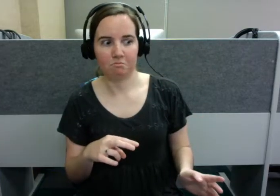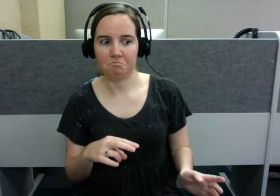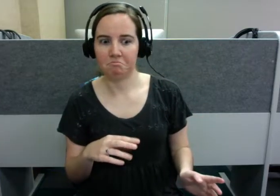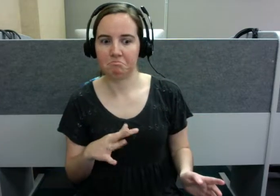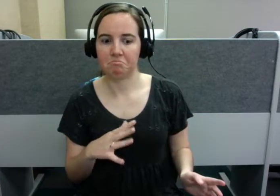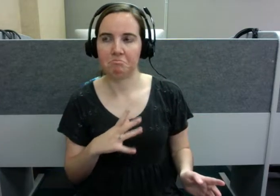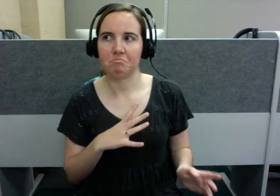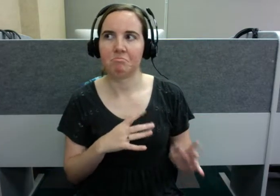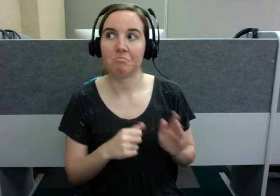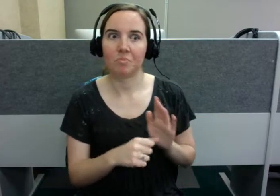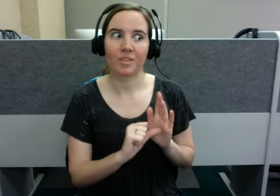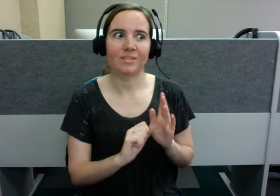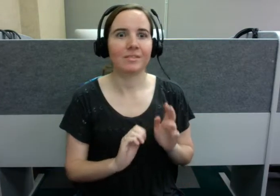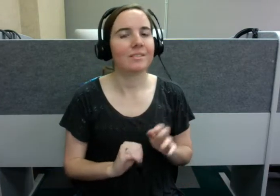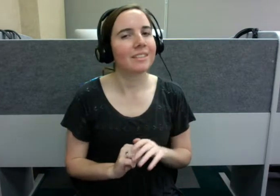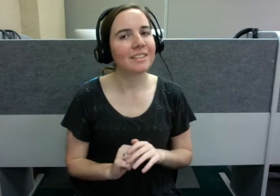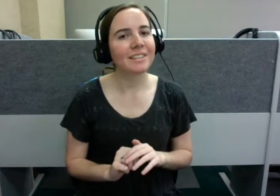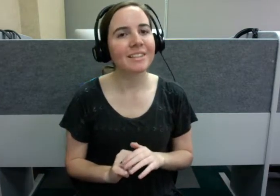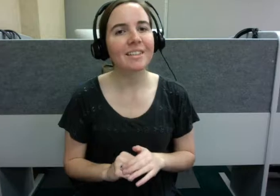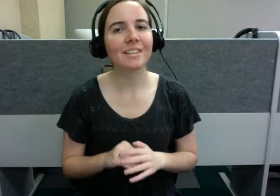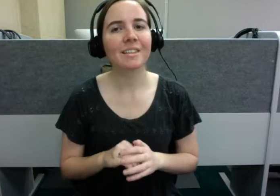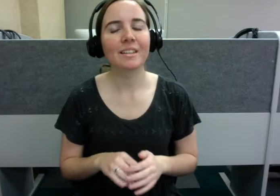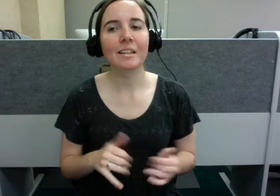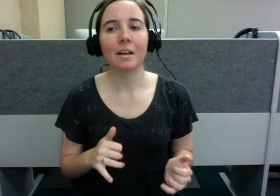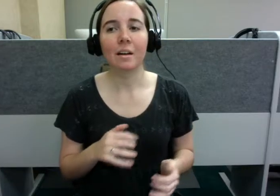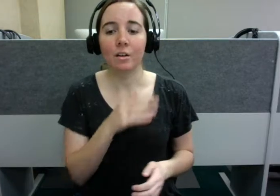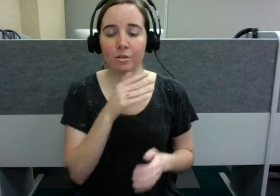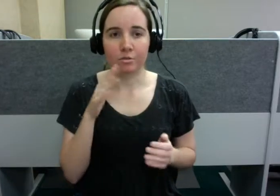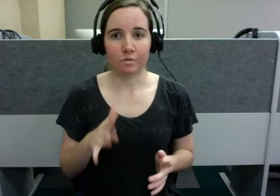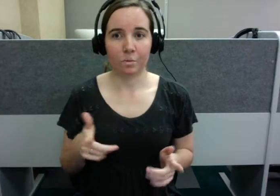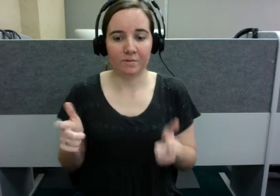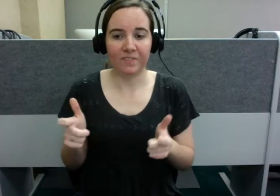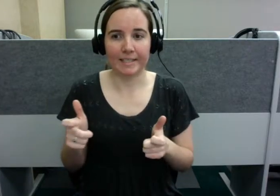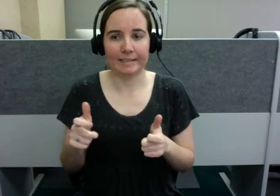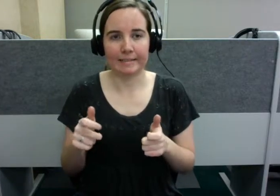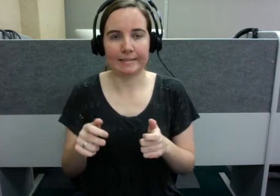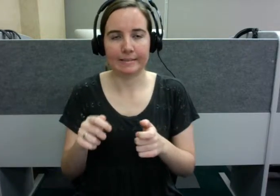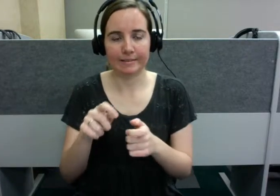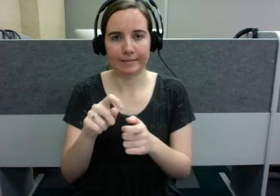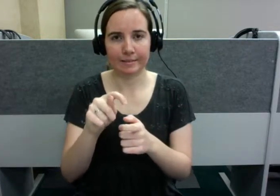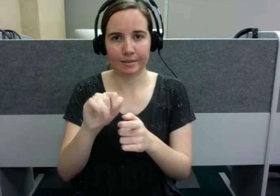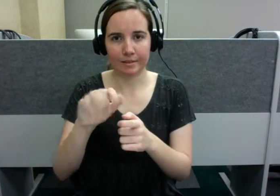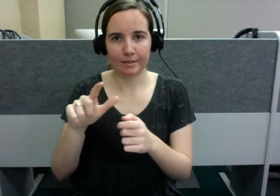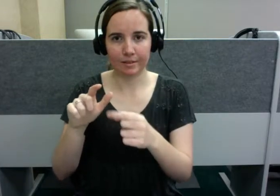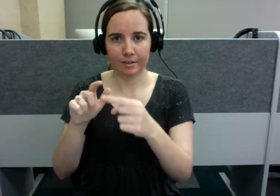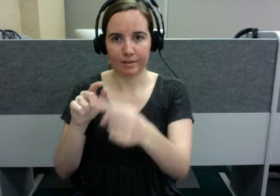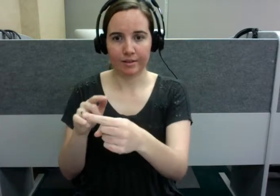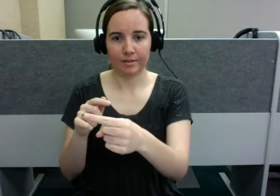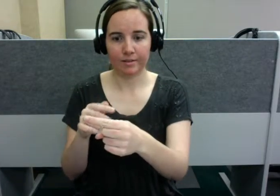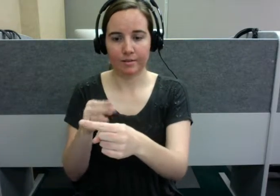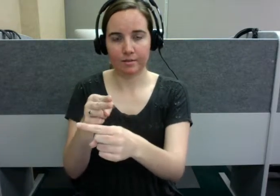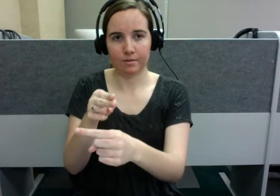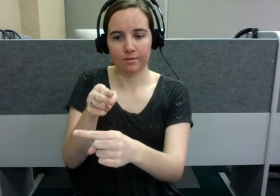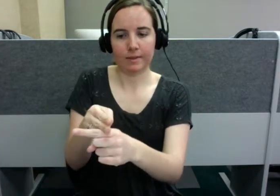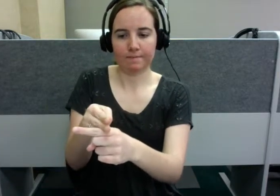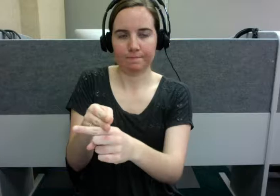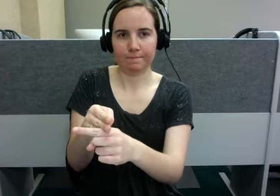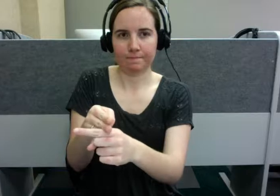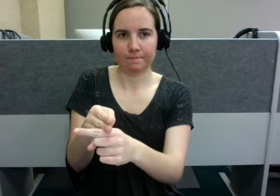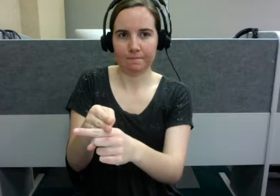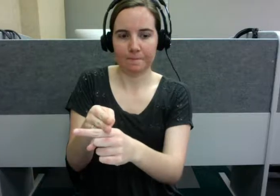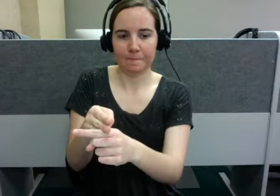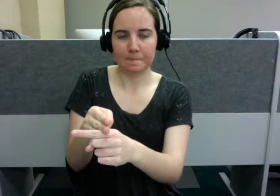was impressive. In the space of about 2 seconds, Albert had the knife between the cartilage of the tail, right next